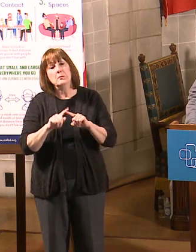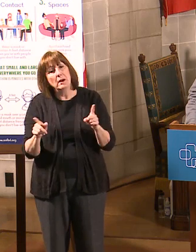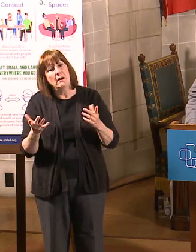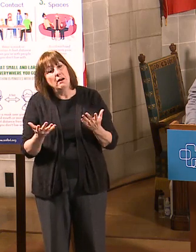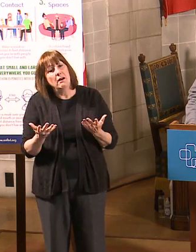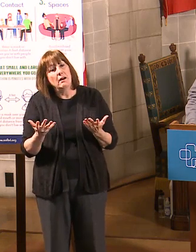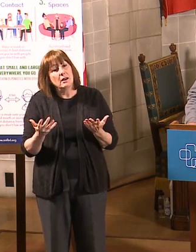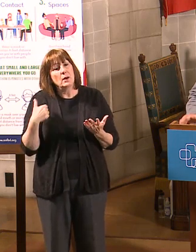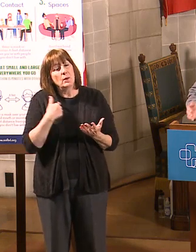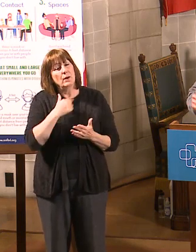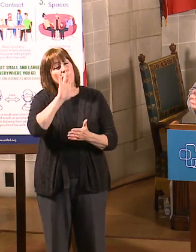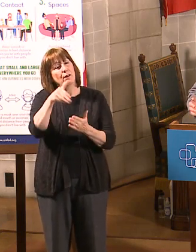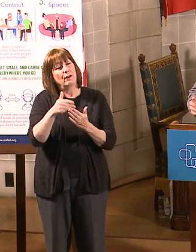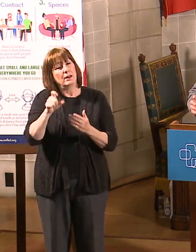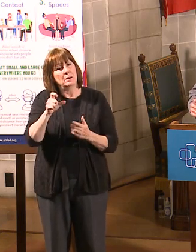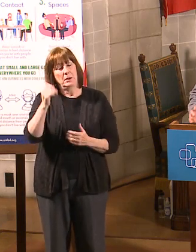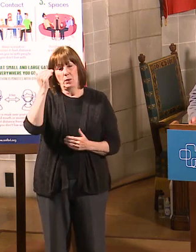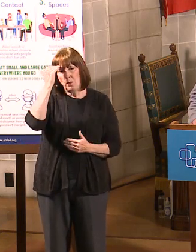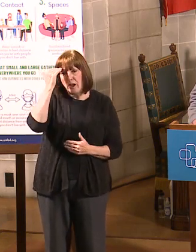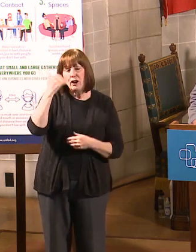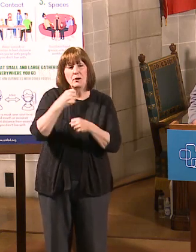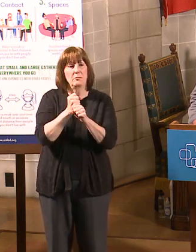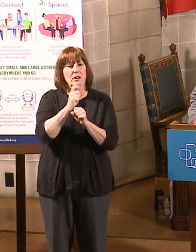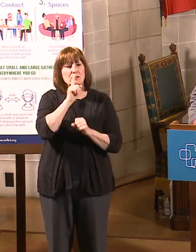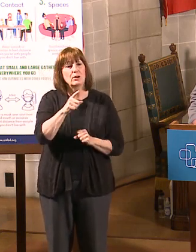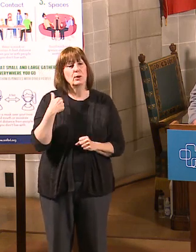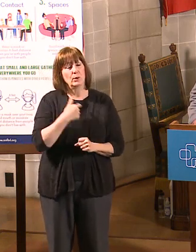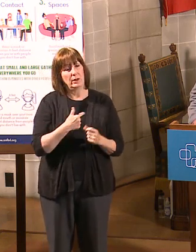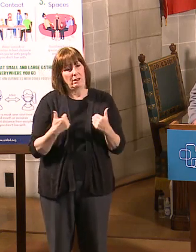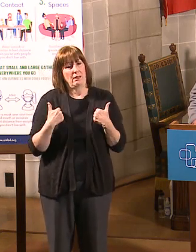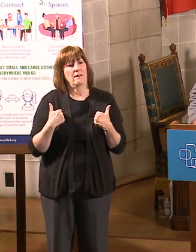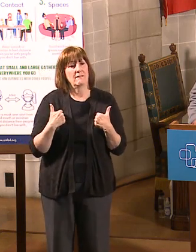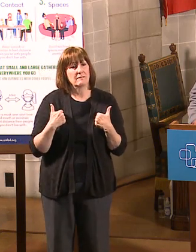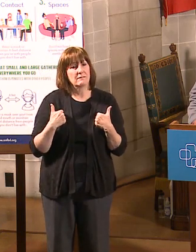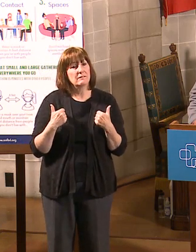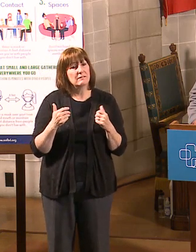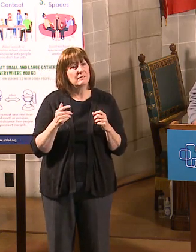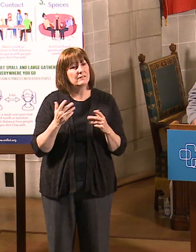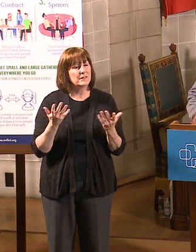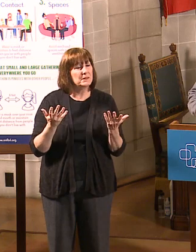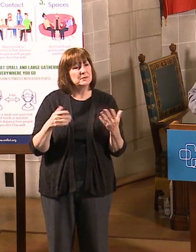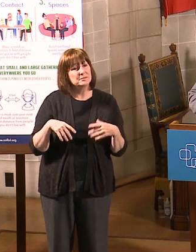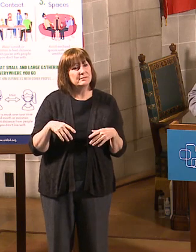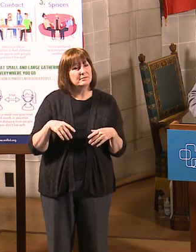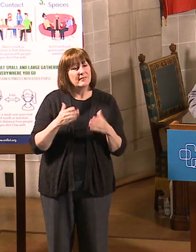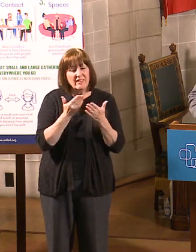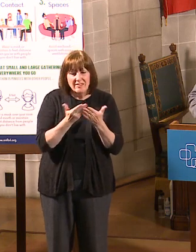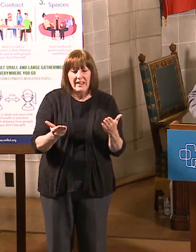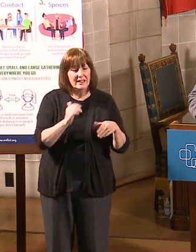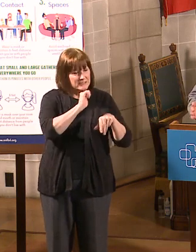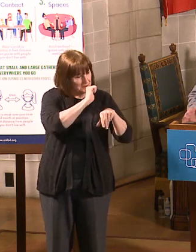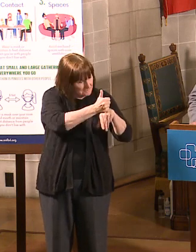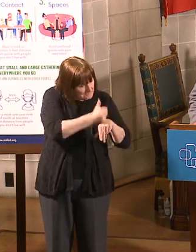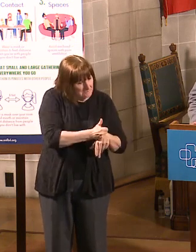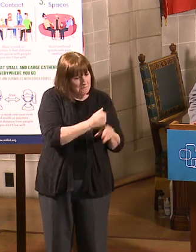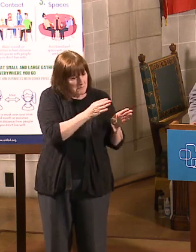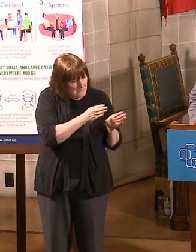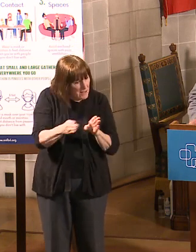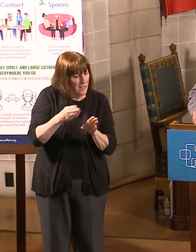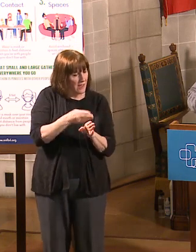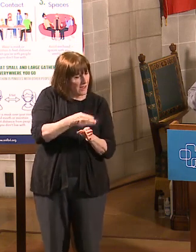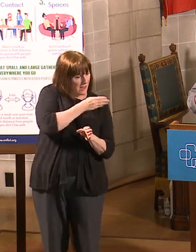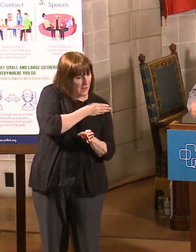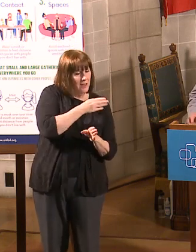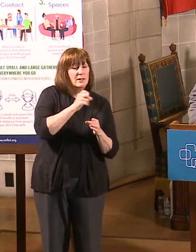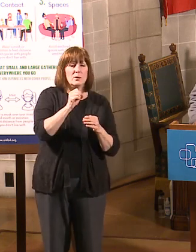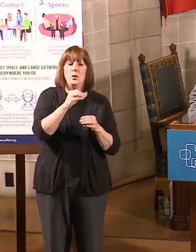that we all need to be aware of and make sure that we have the things in place to help